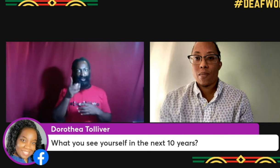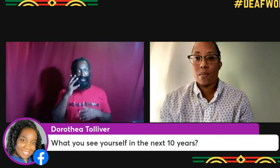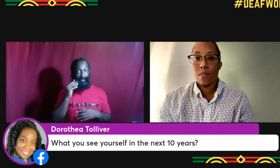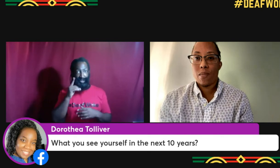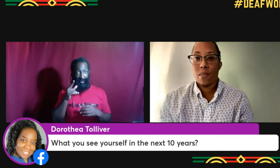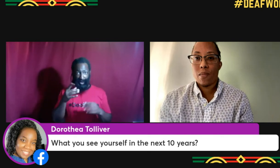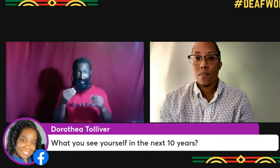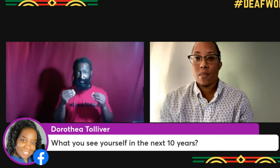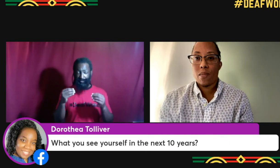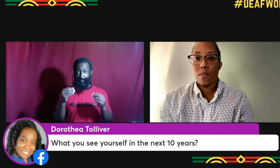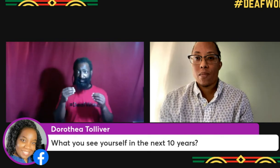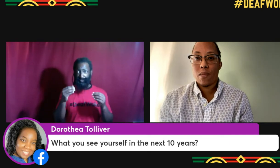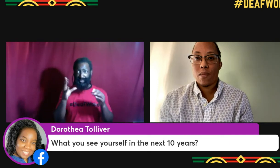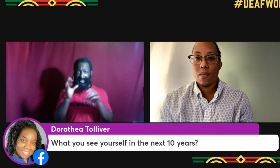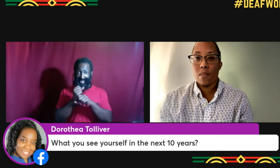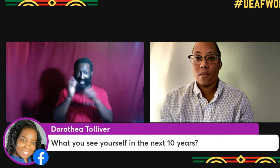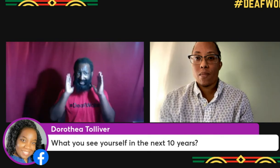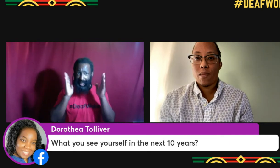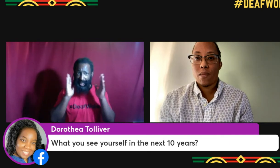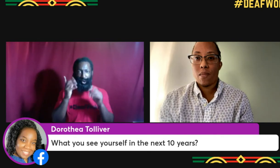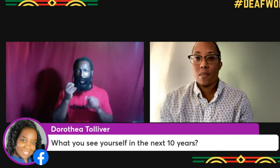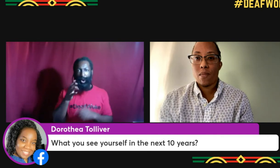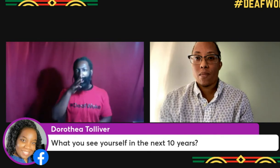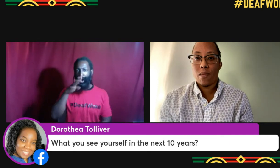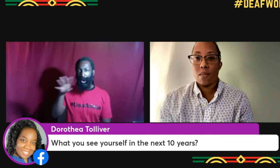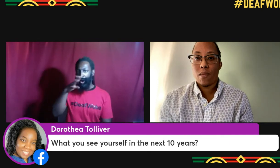You know, having that deaf experience,